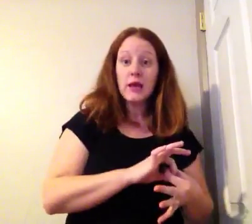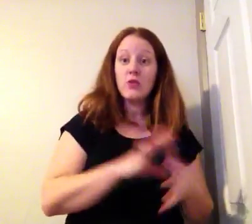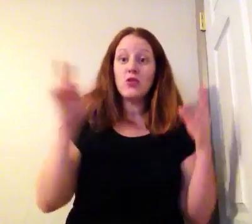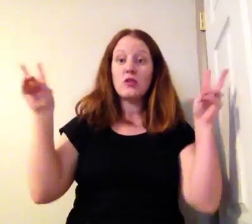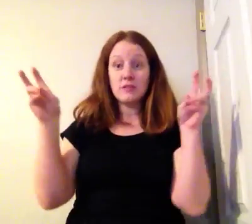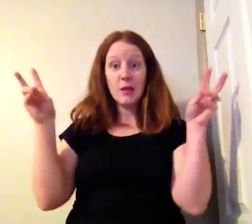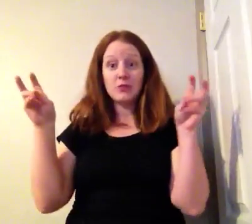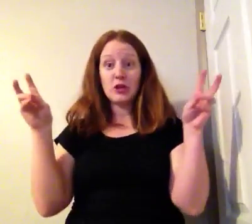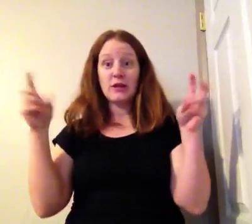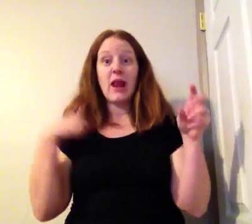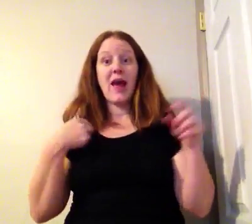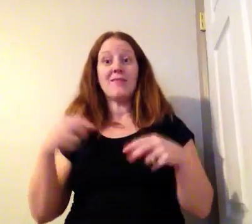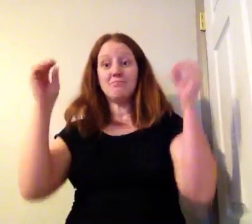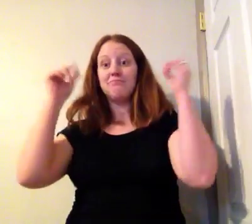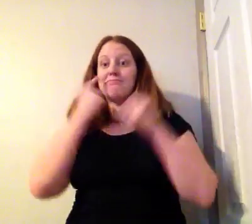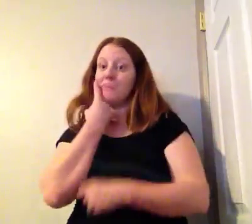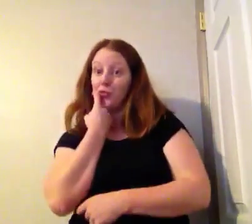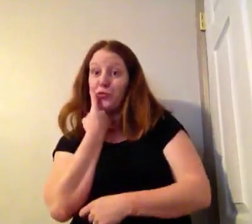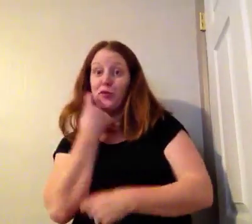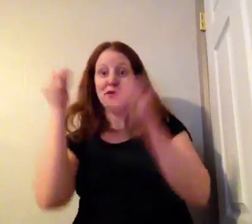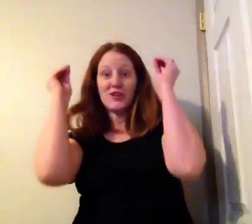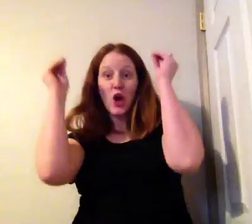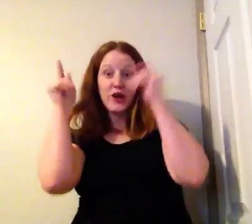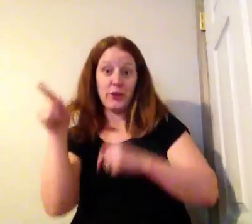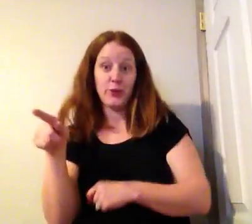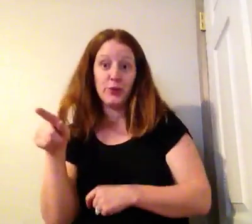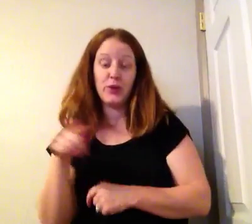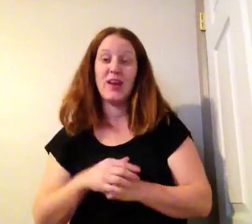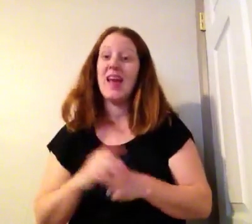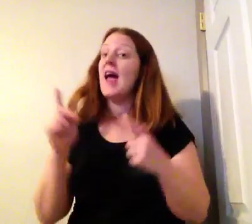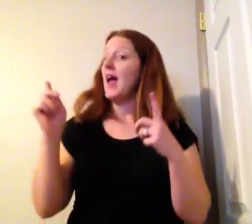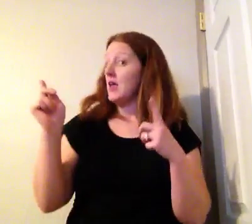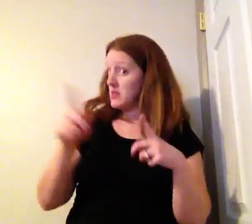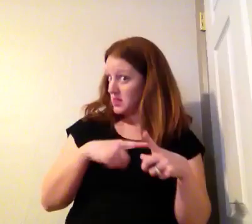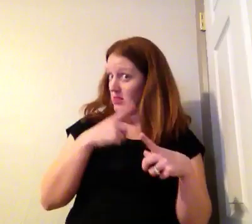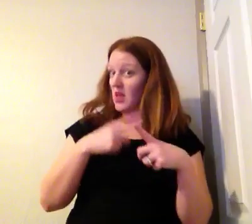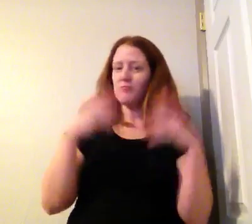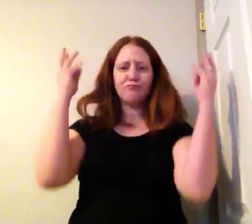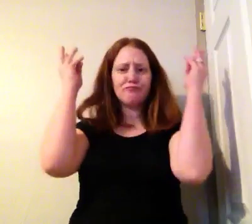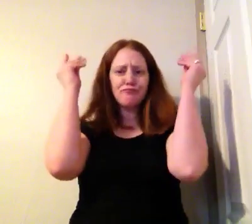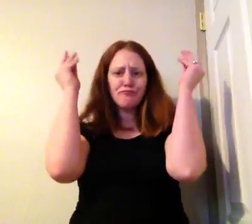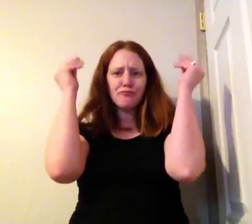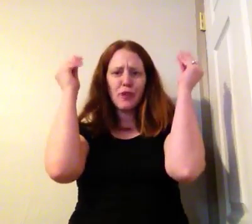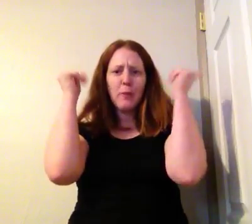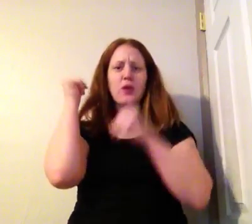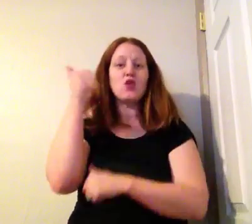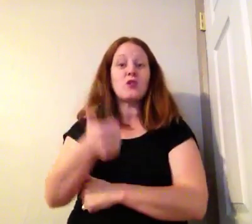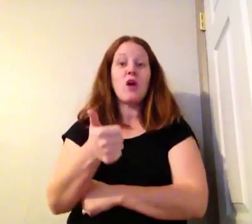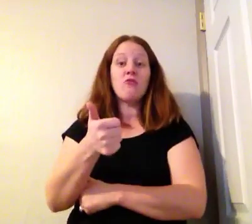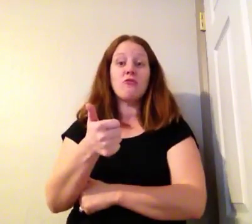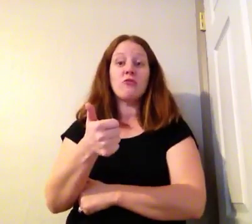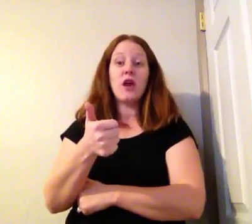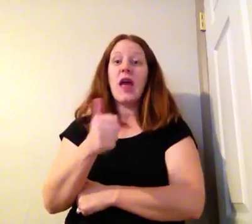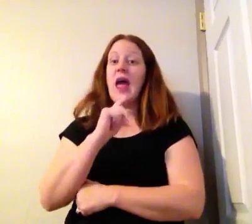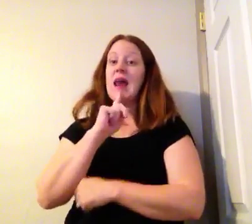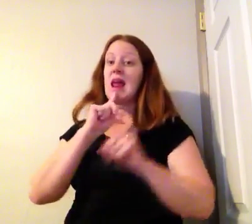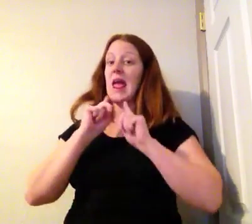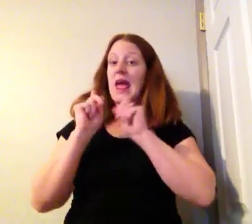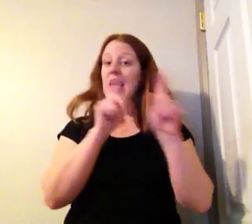you. And then you will think about this on your own and give me an answer within 2 minutes, A, B, or